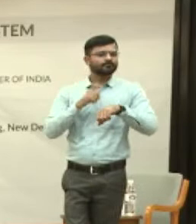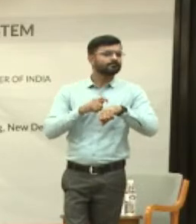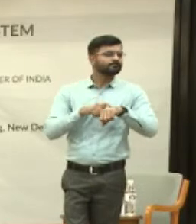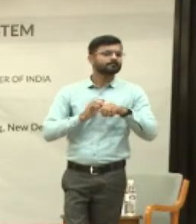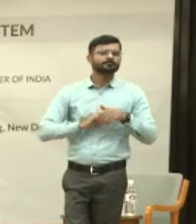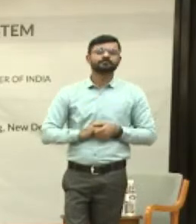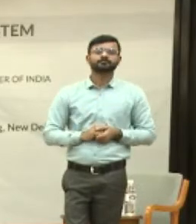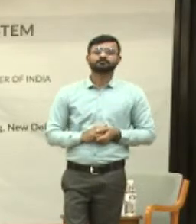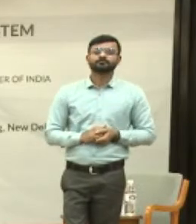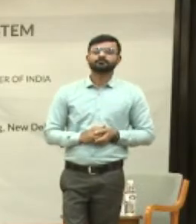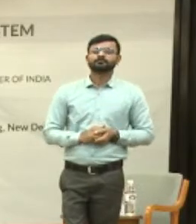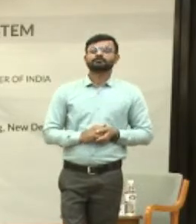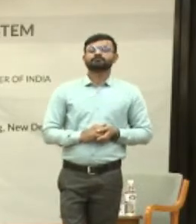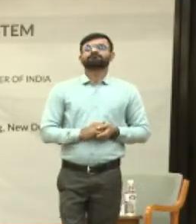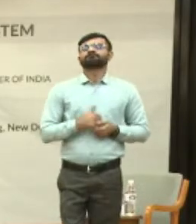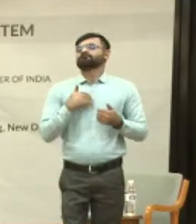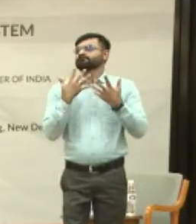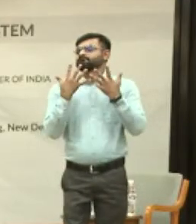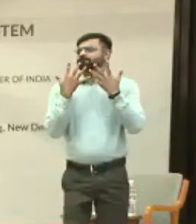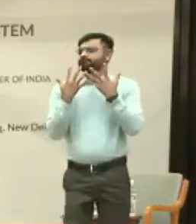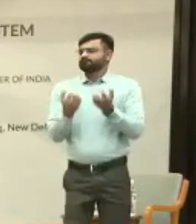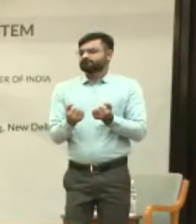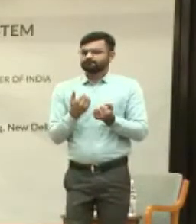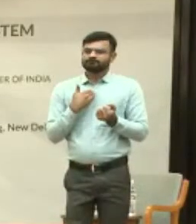times we are demanding